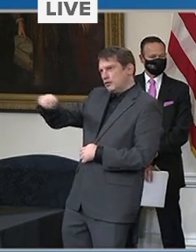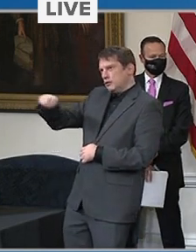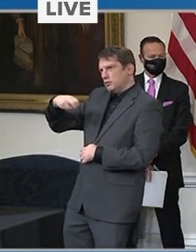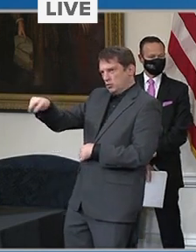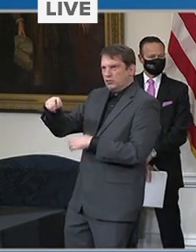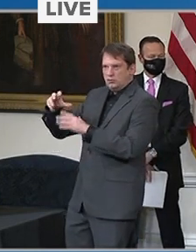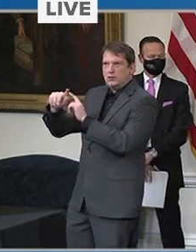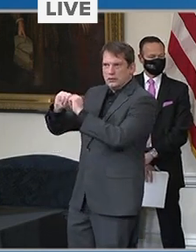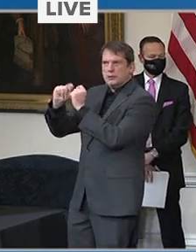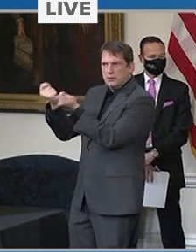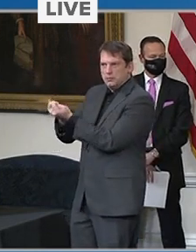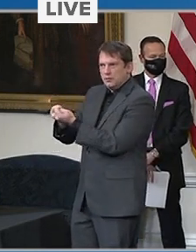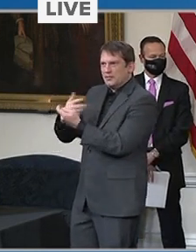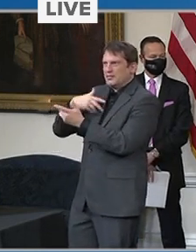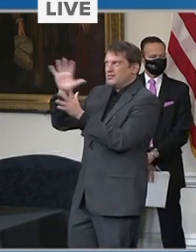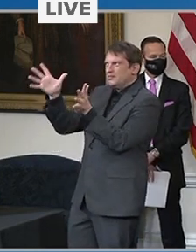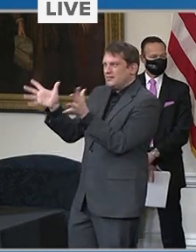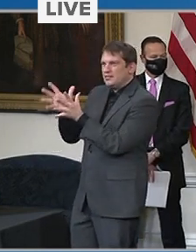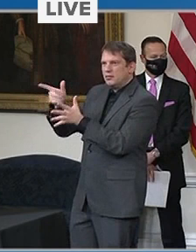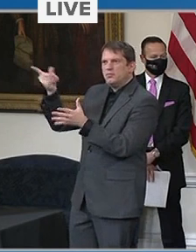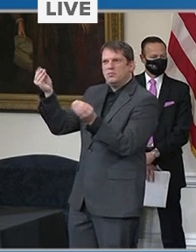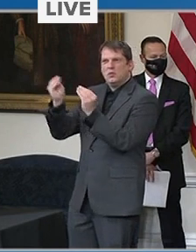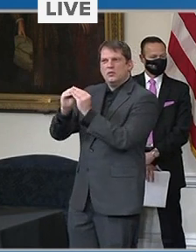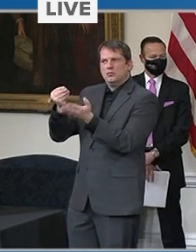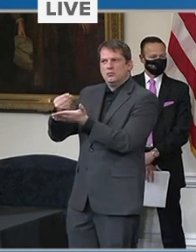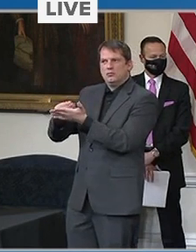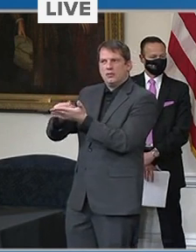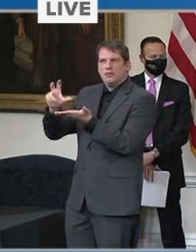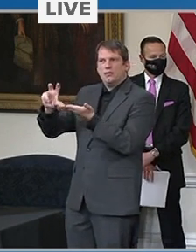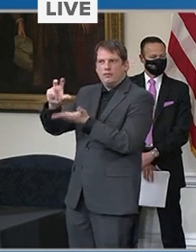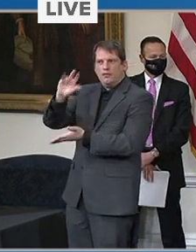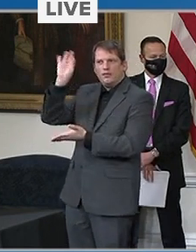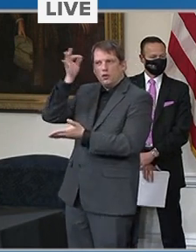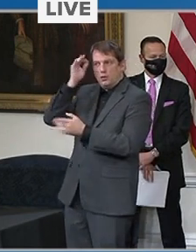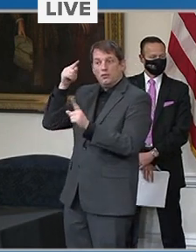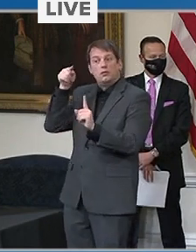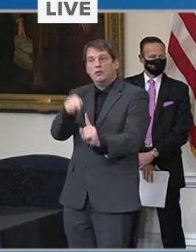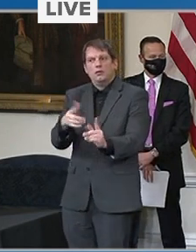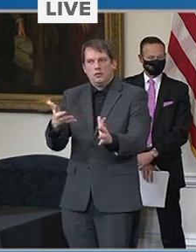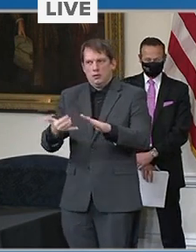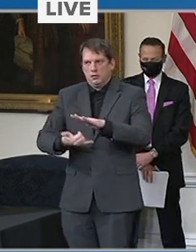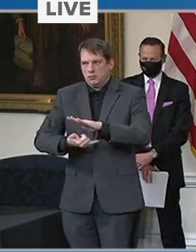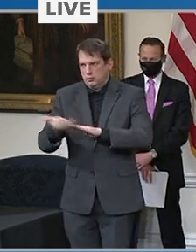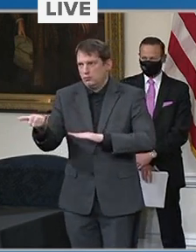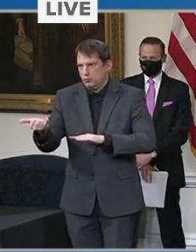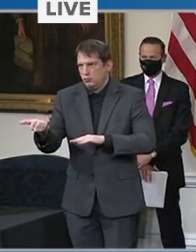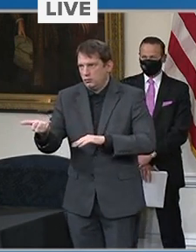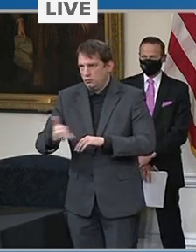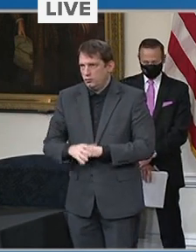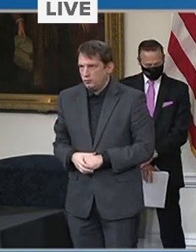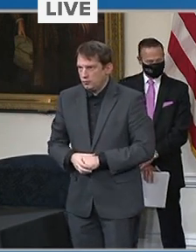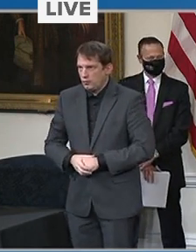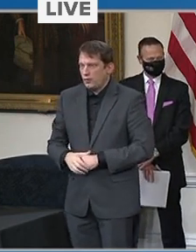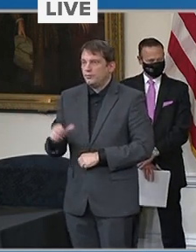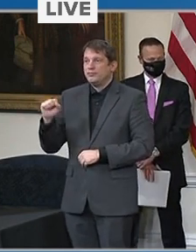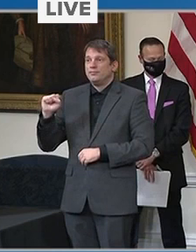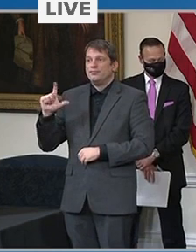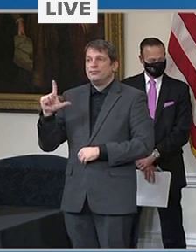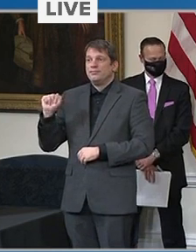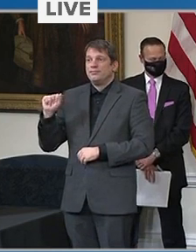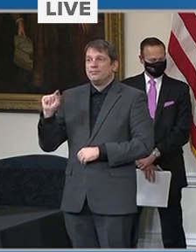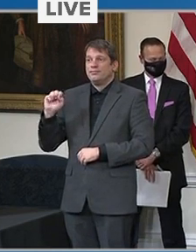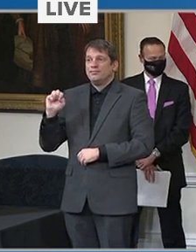increased federal support for Metro. So I think Secretary Slater this week is 1 year on the job. I want to thank